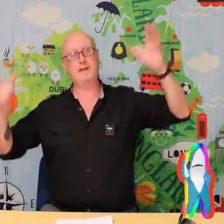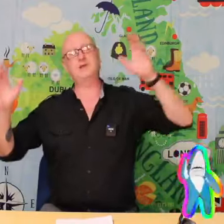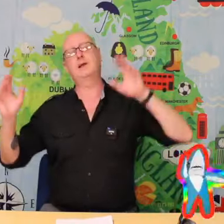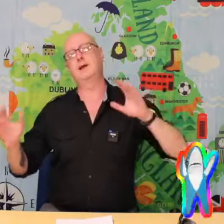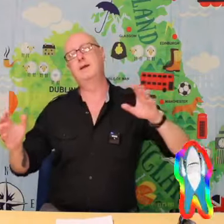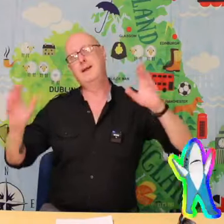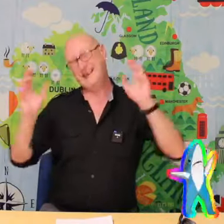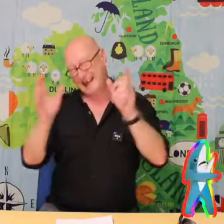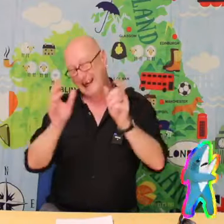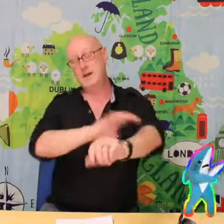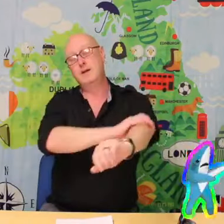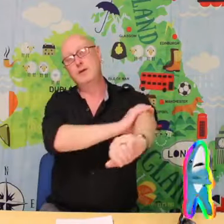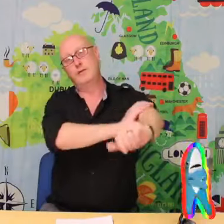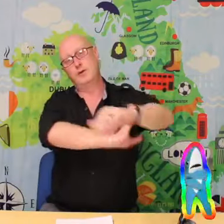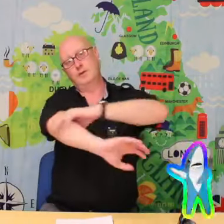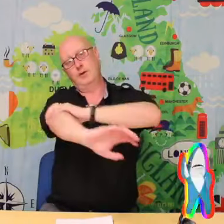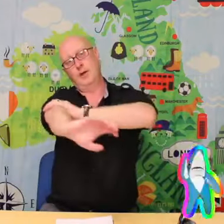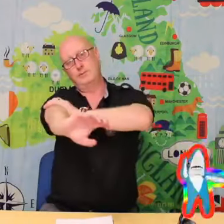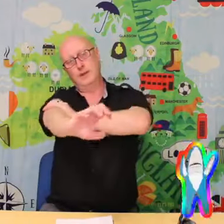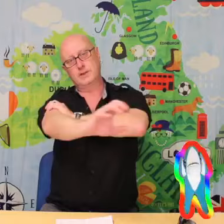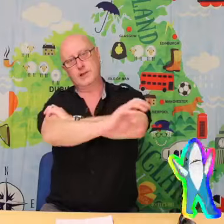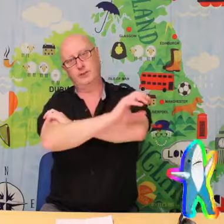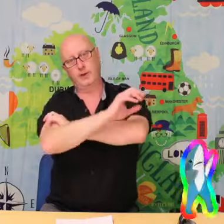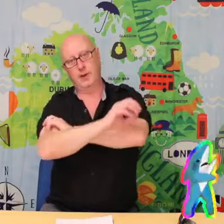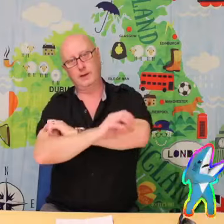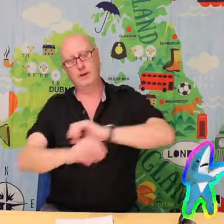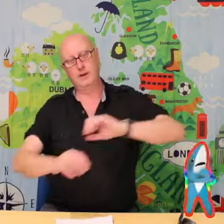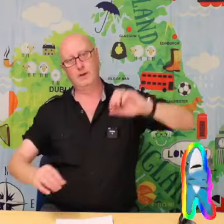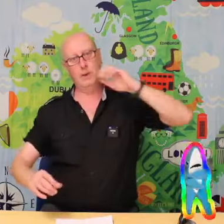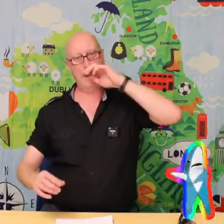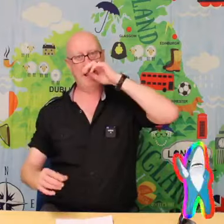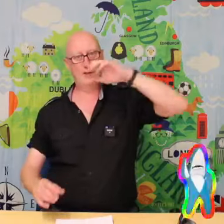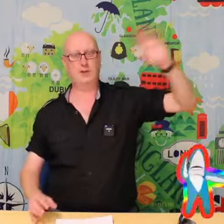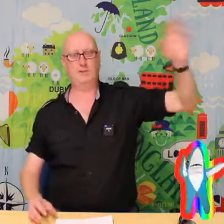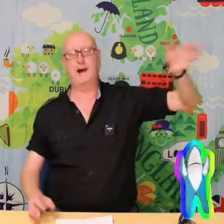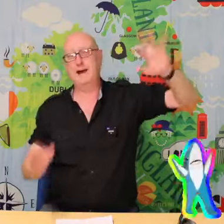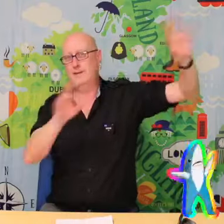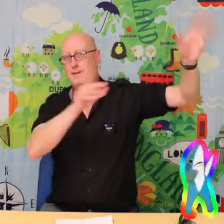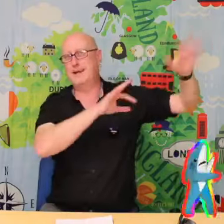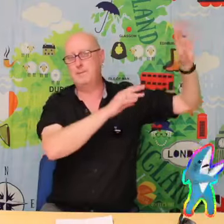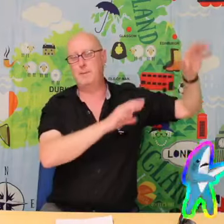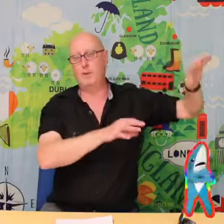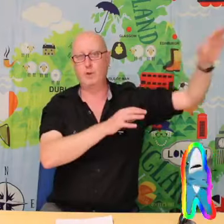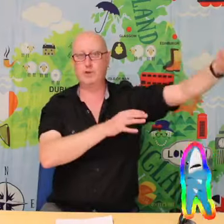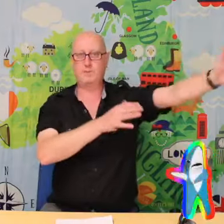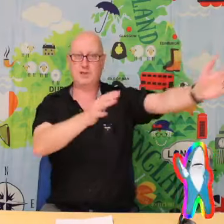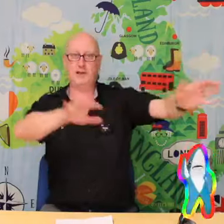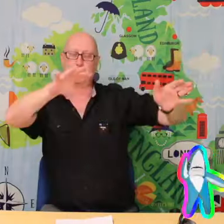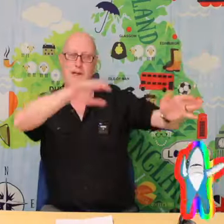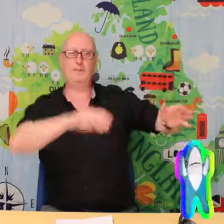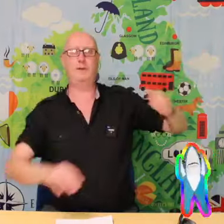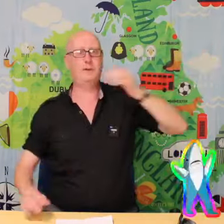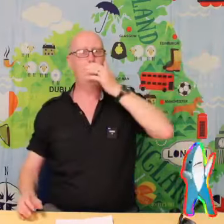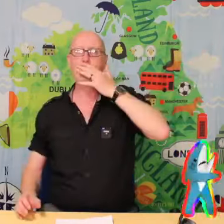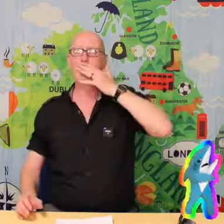basically, again, for those of you who haven't been on site for a while, where the sort of barn thingy bob was beside the main building, we